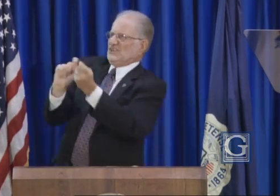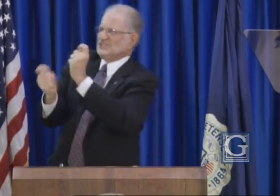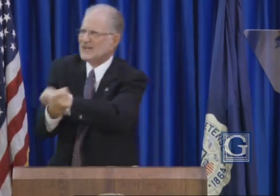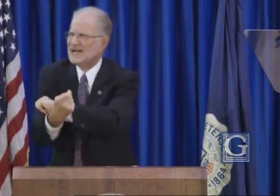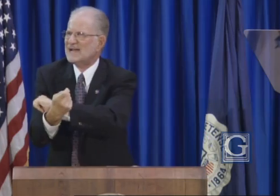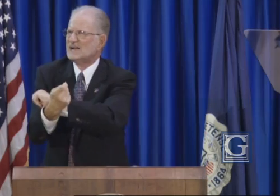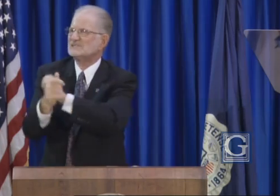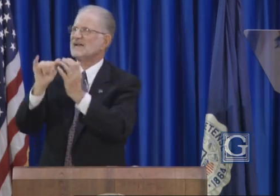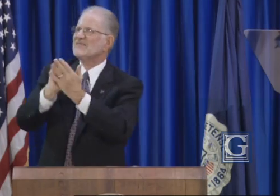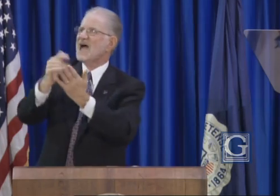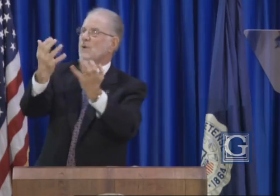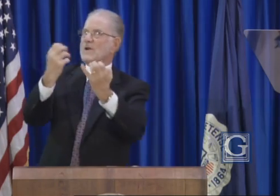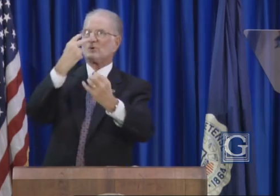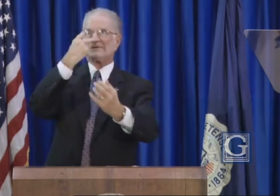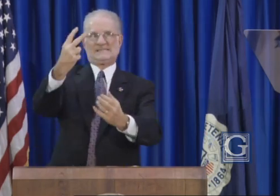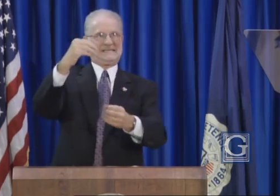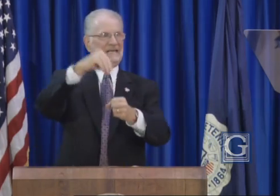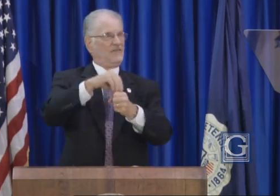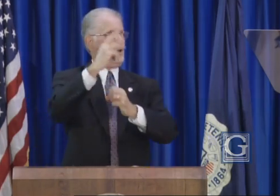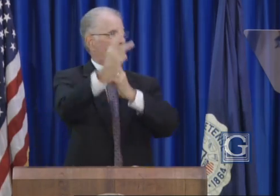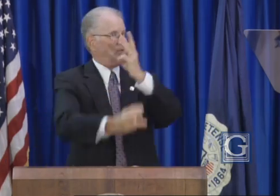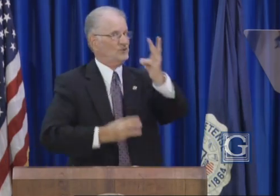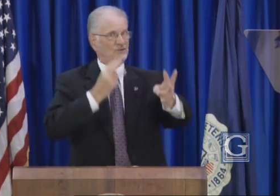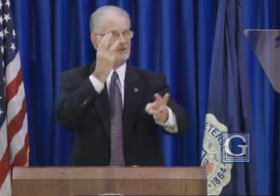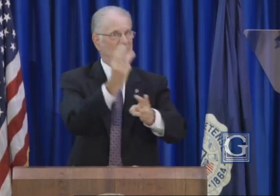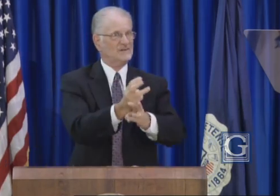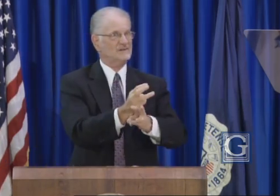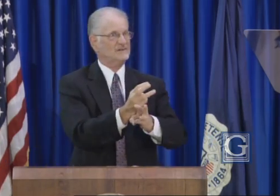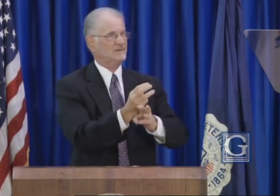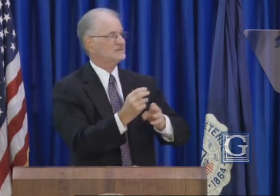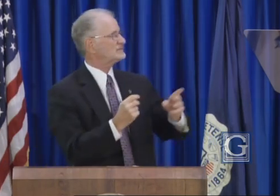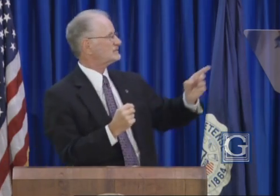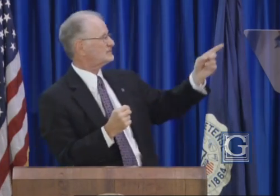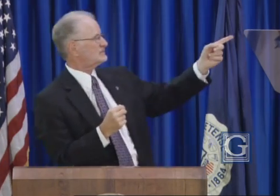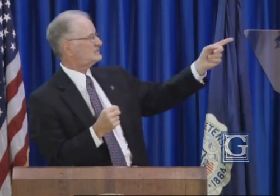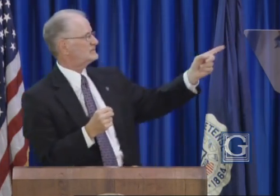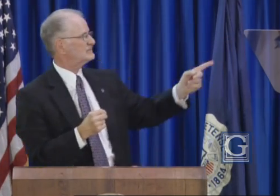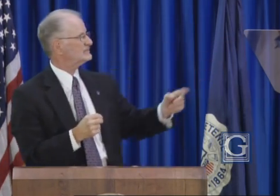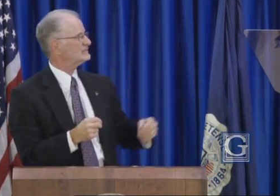As Mohandas Gandhi said, be the change that you want to see in the world.